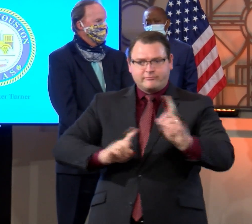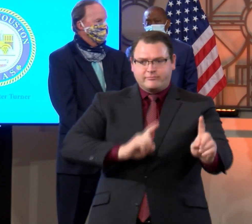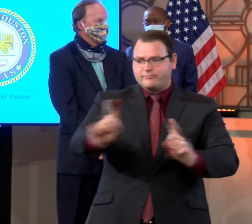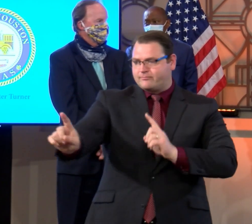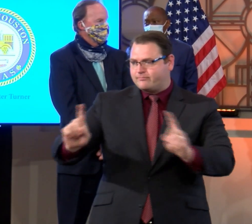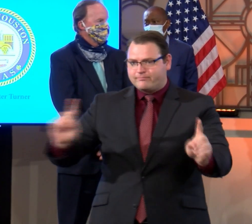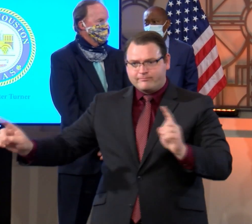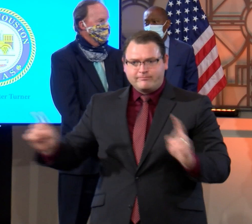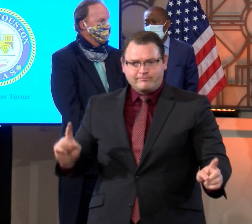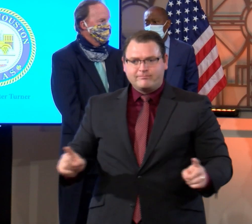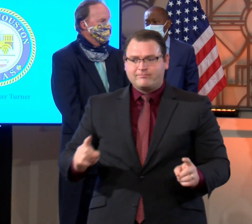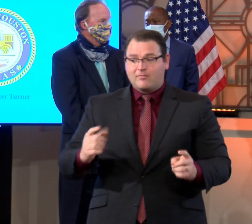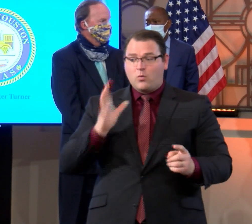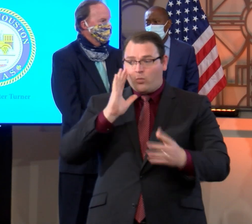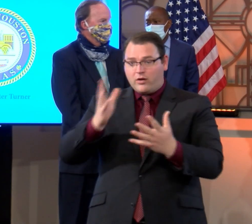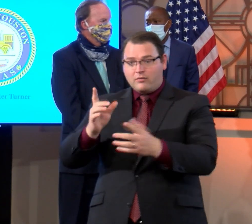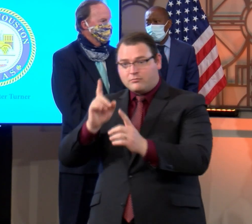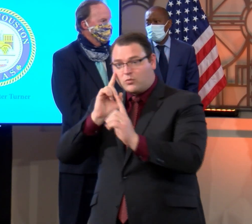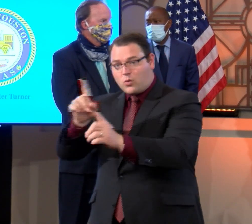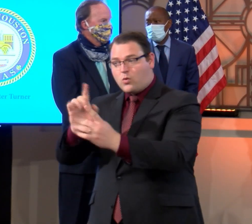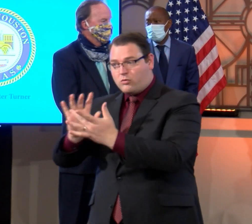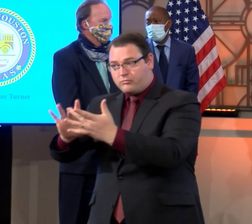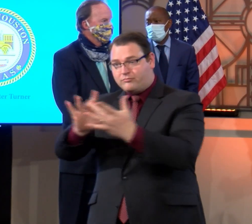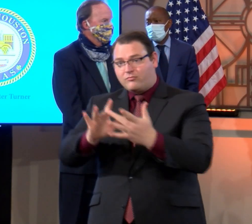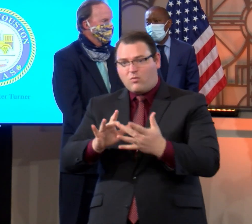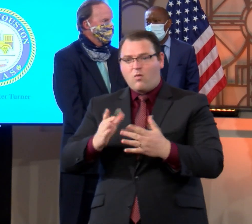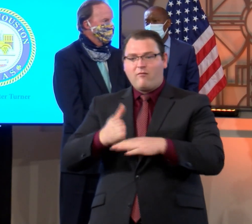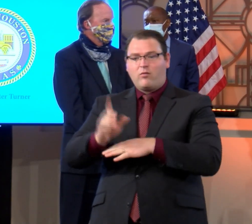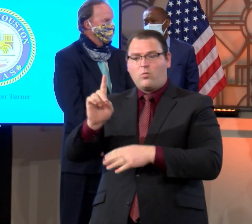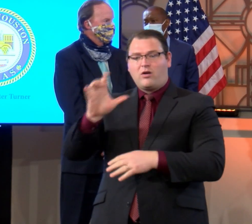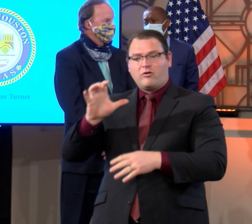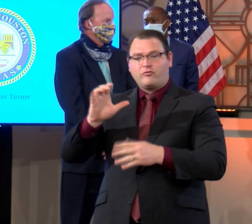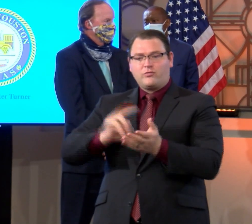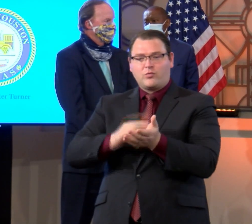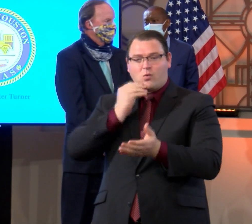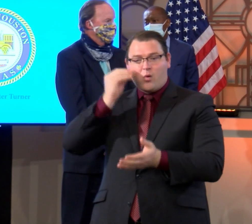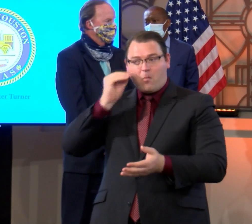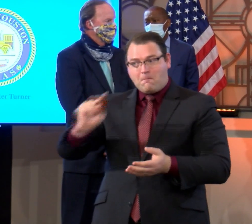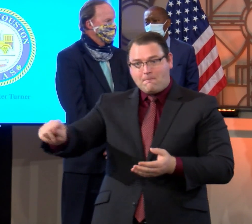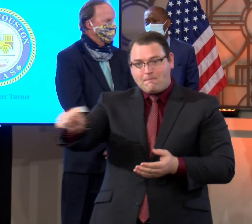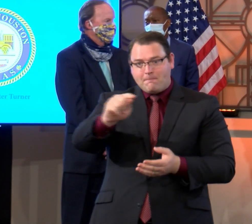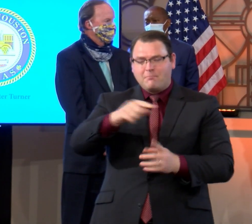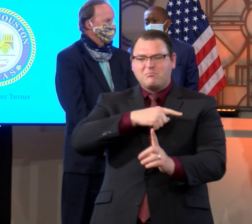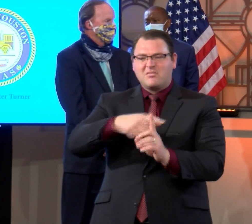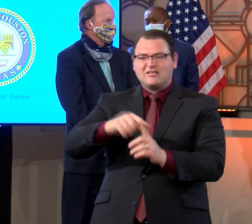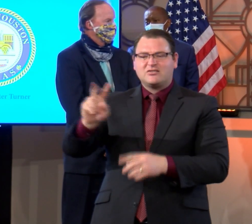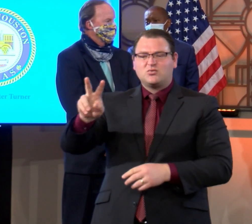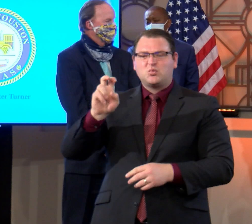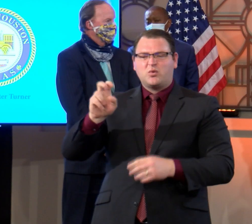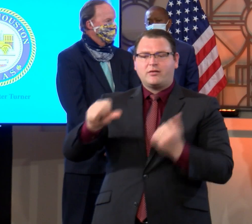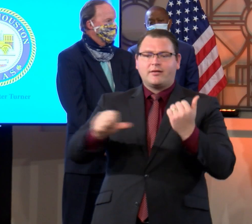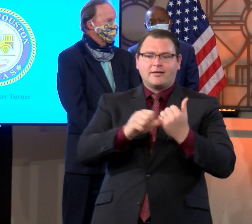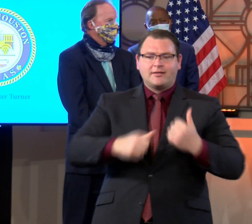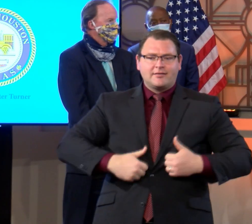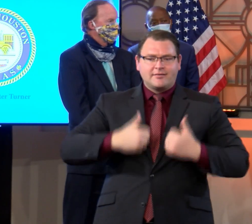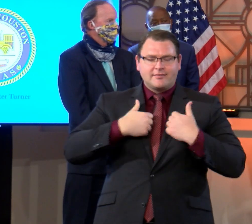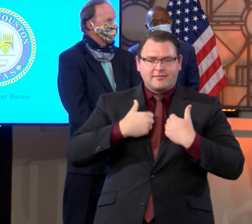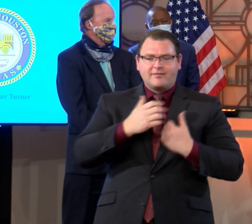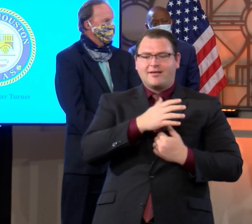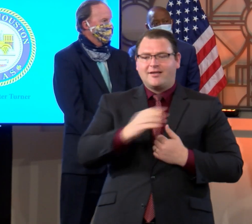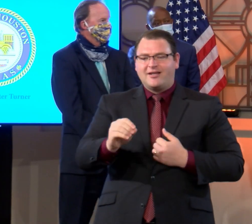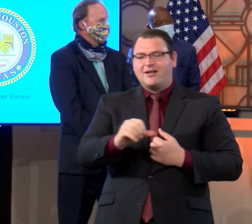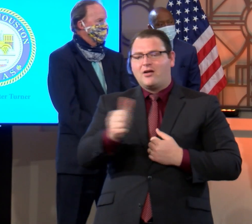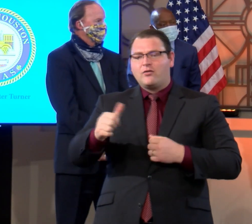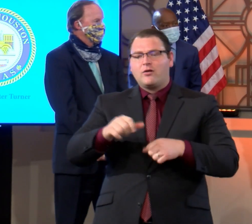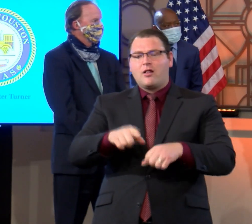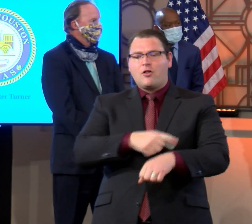100 nursing homes, but the additional 200-plus long-term care and senior living centers. And we're doing that in conjunction